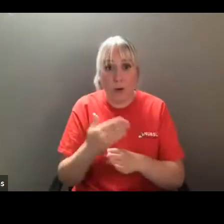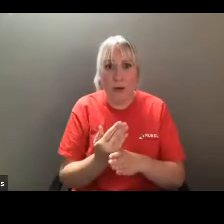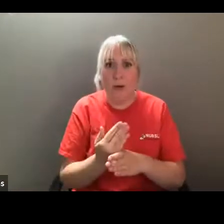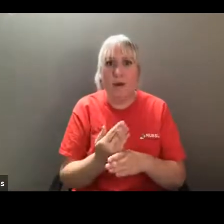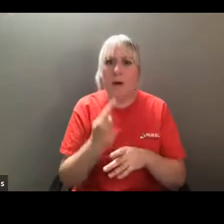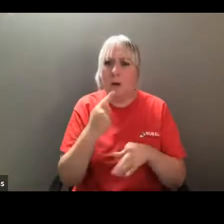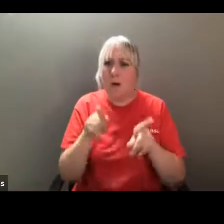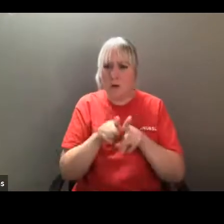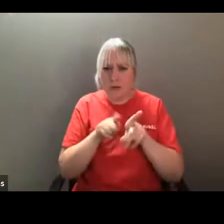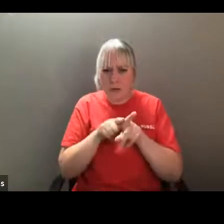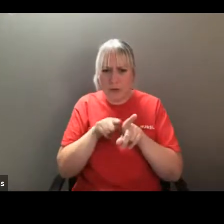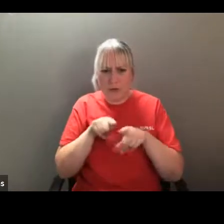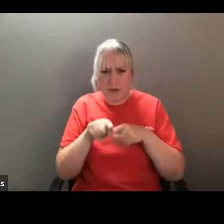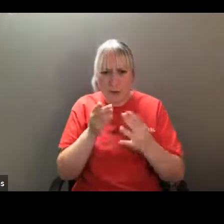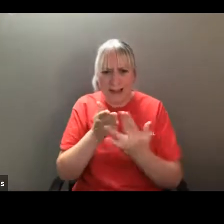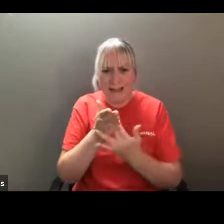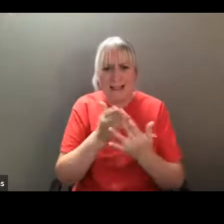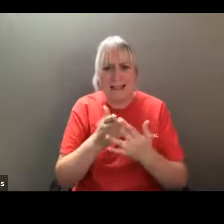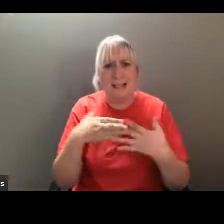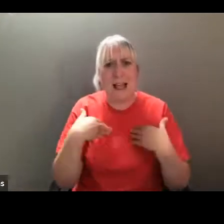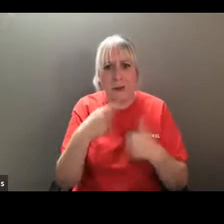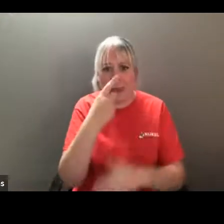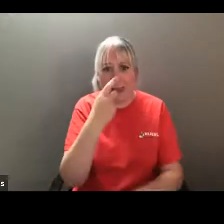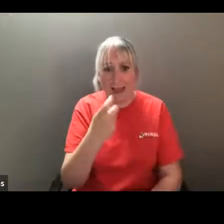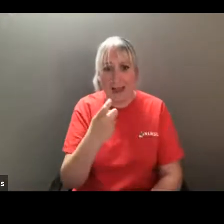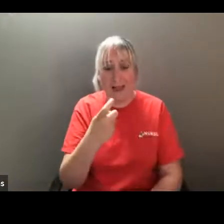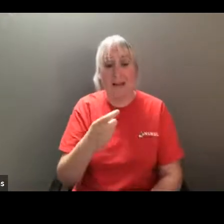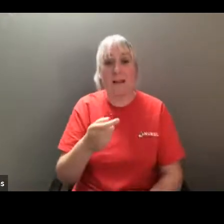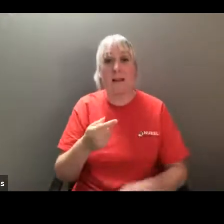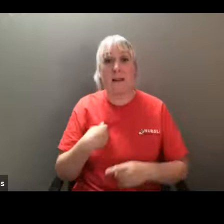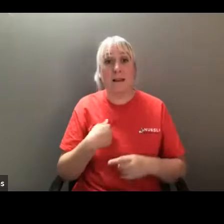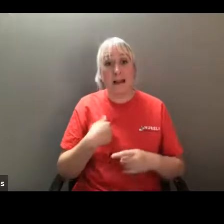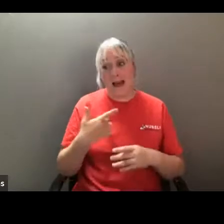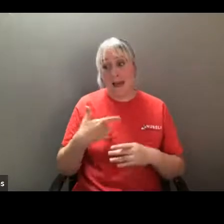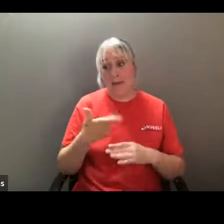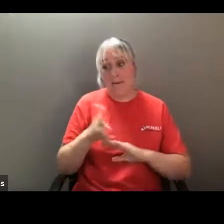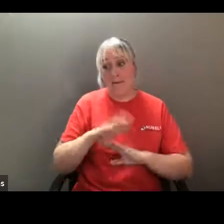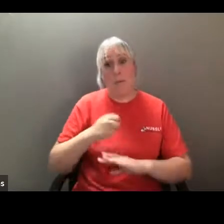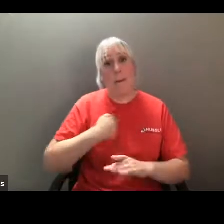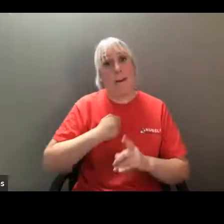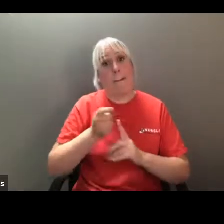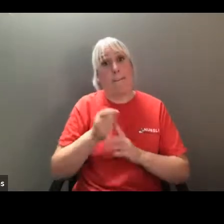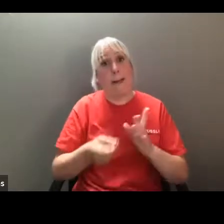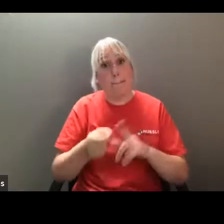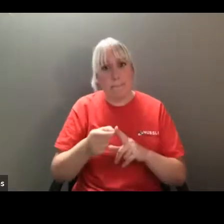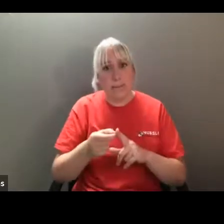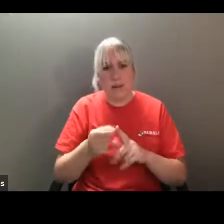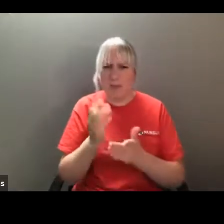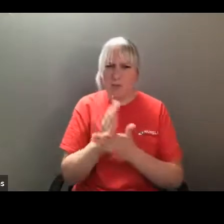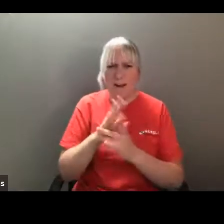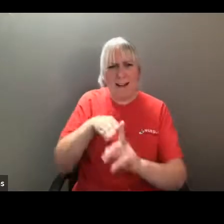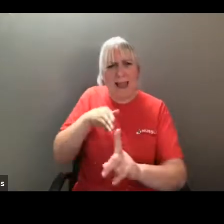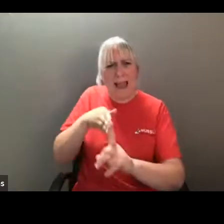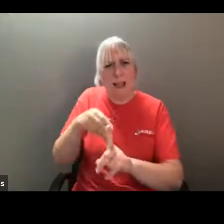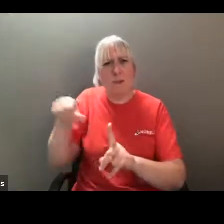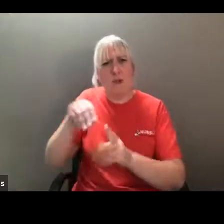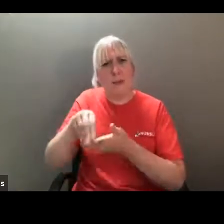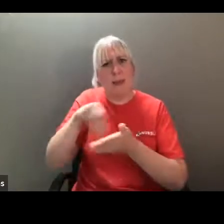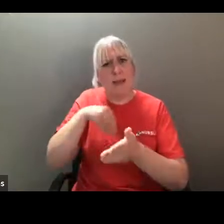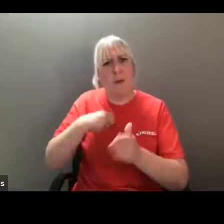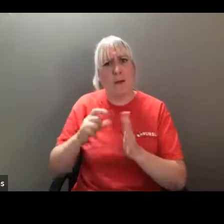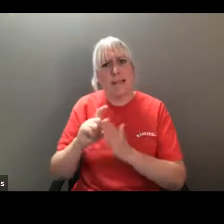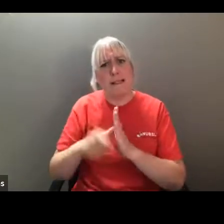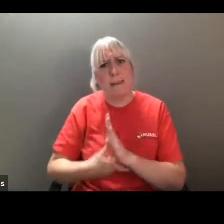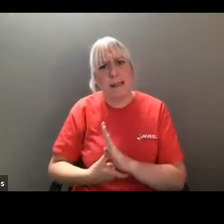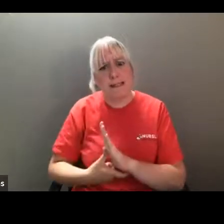function. I mostly live off personal independence payment, PIP, which should be used to cover the additional costs of being disabled. But like many